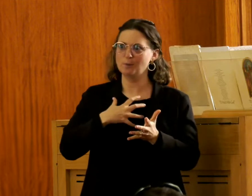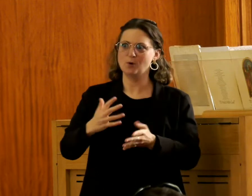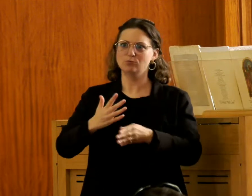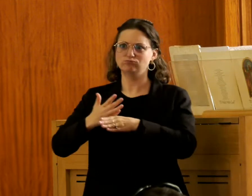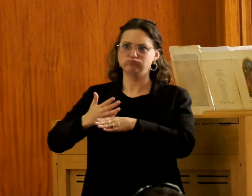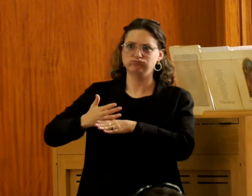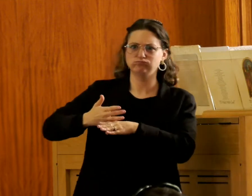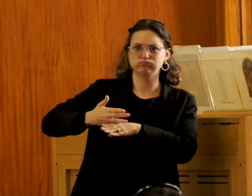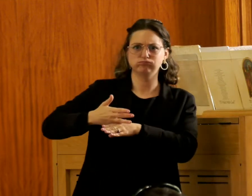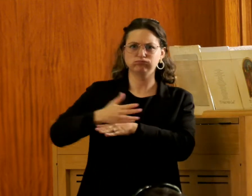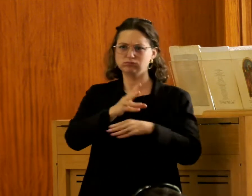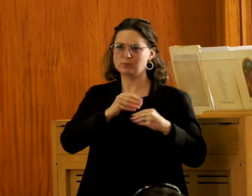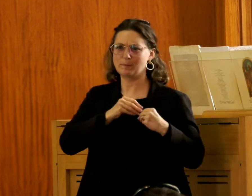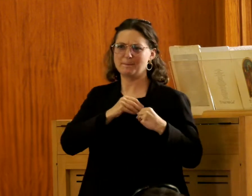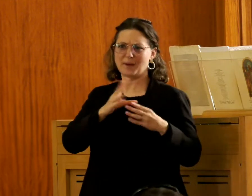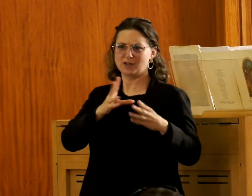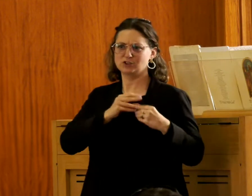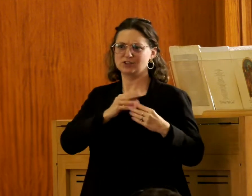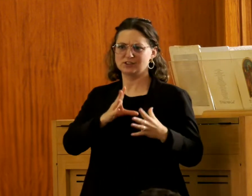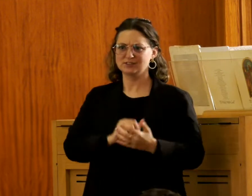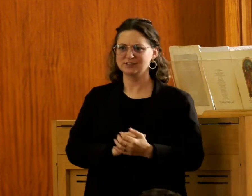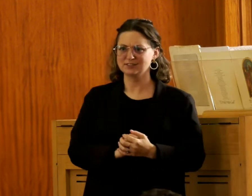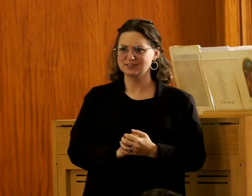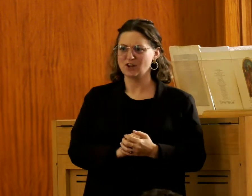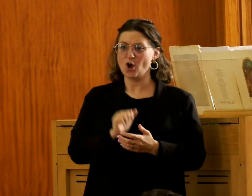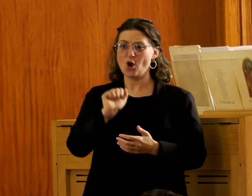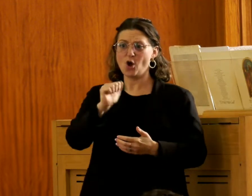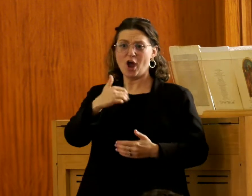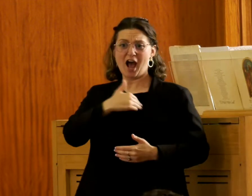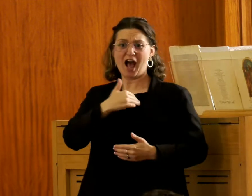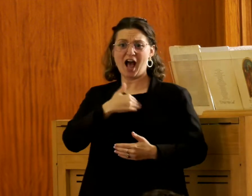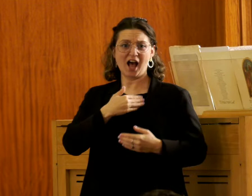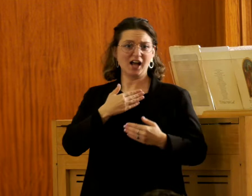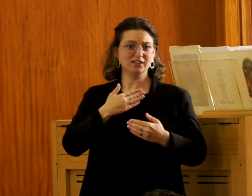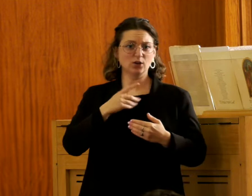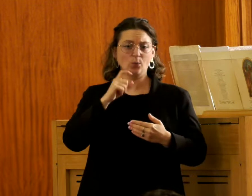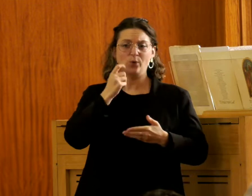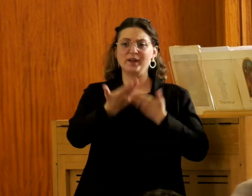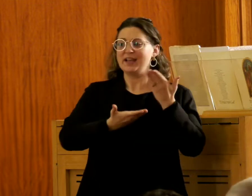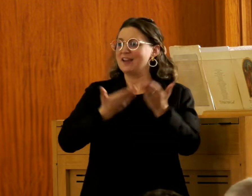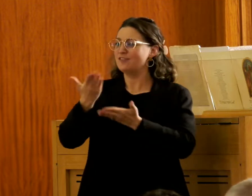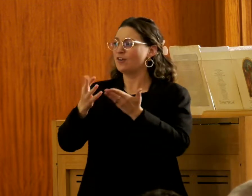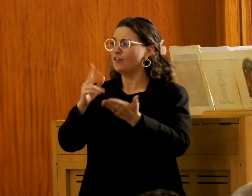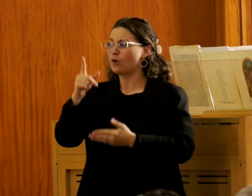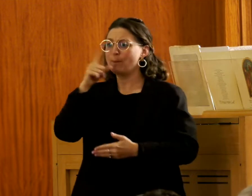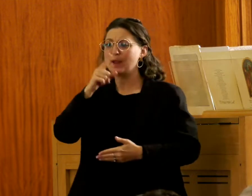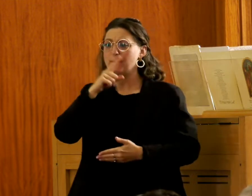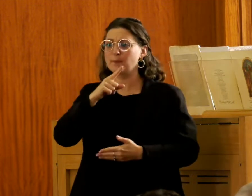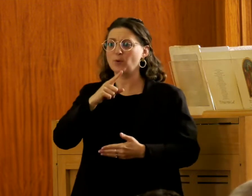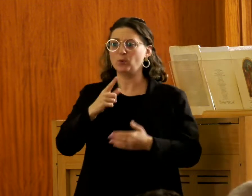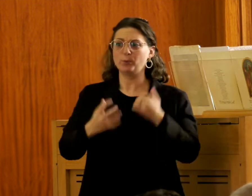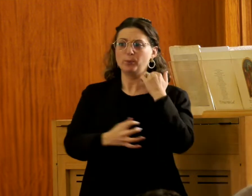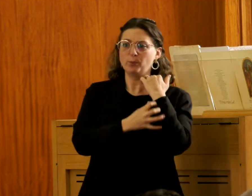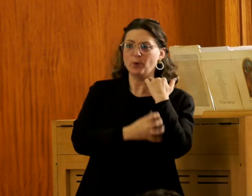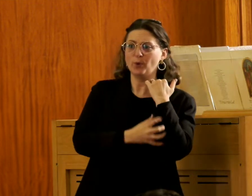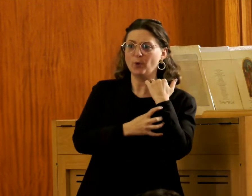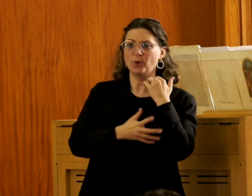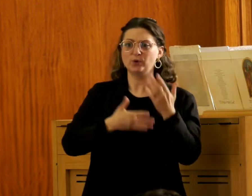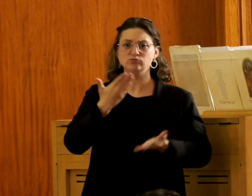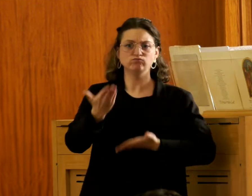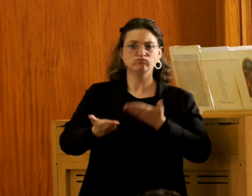wholeheartedly. She opens her heart to the needy. She is generous with the